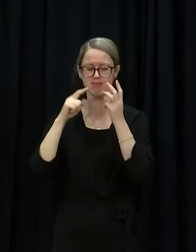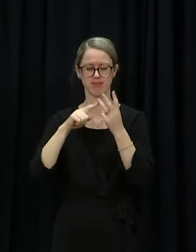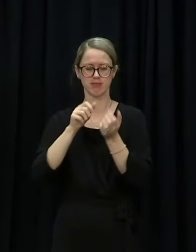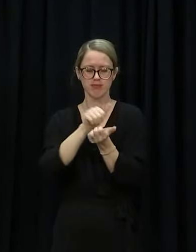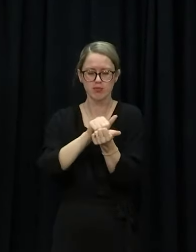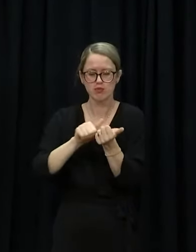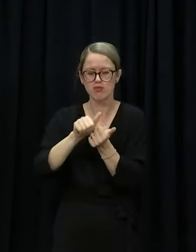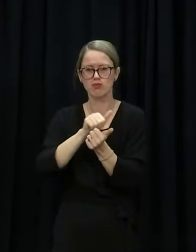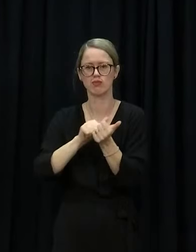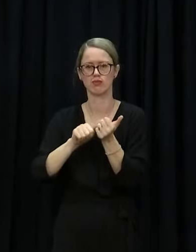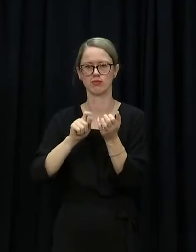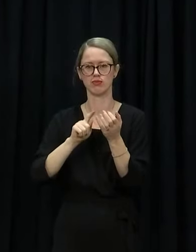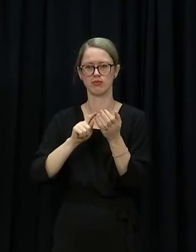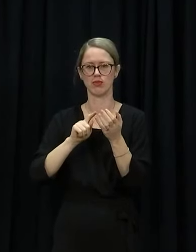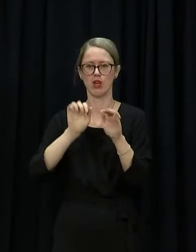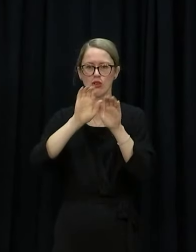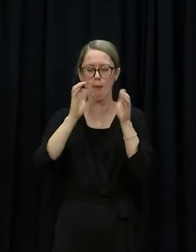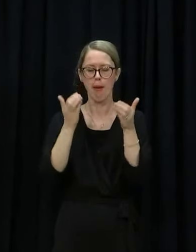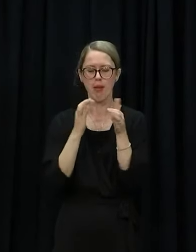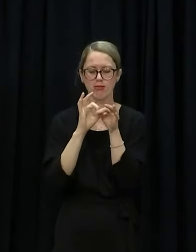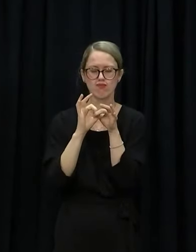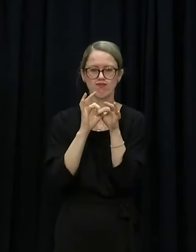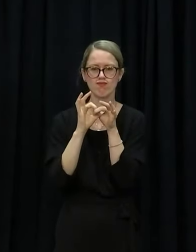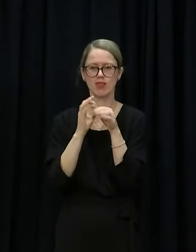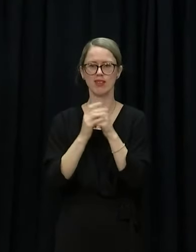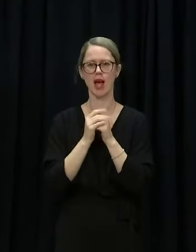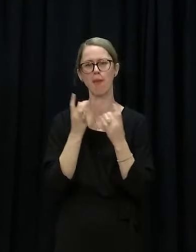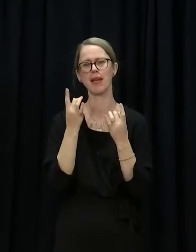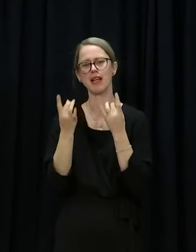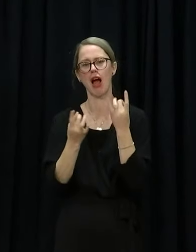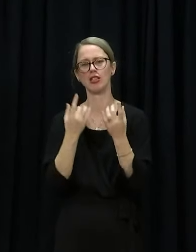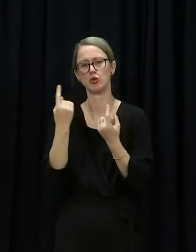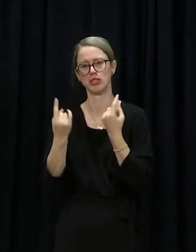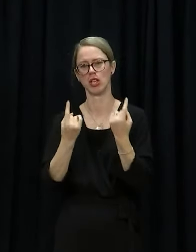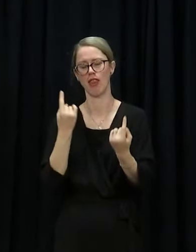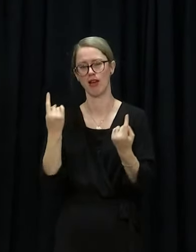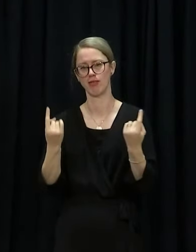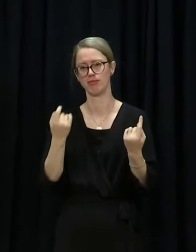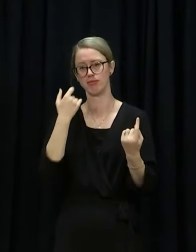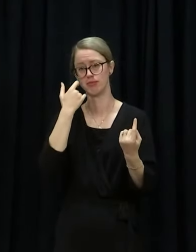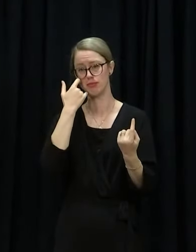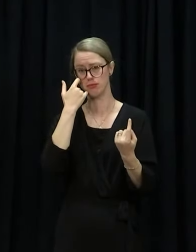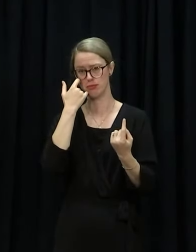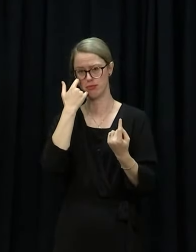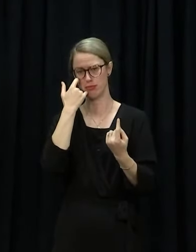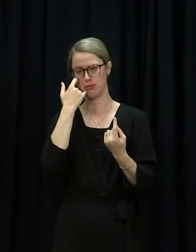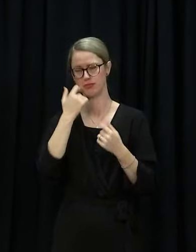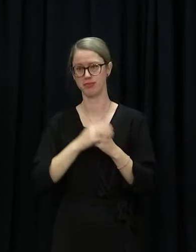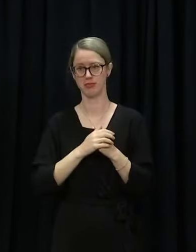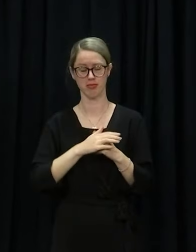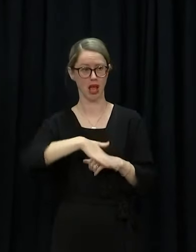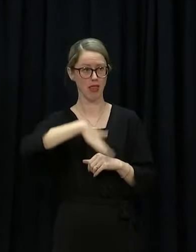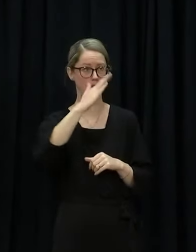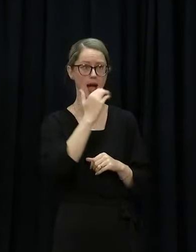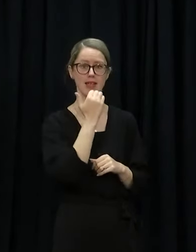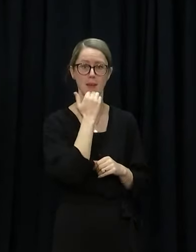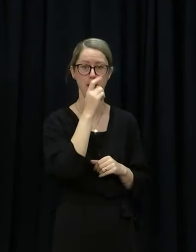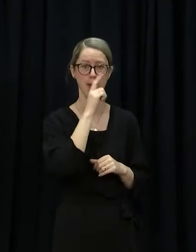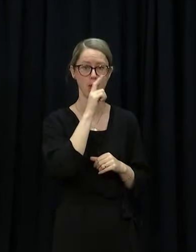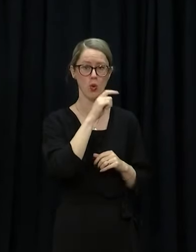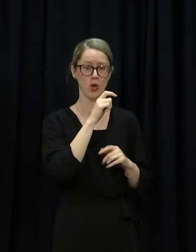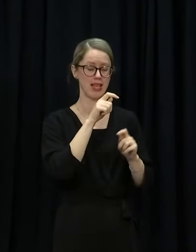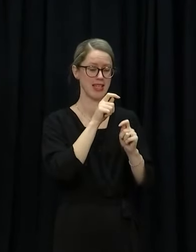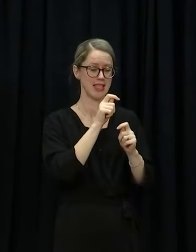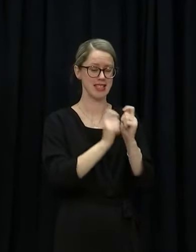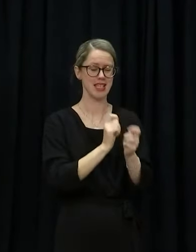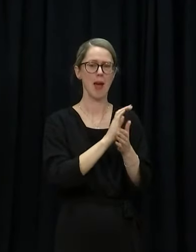hygiene, stick to your bubble, and be kind to those around you. While the high numbers of people getting tested has seen some people waiting